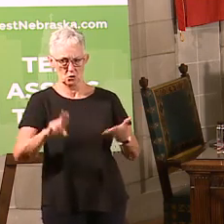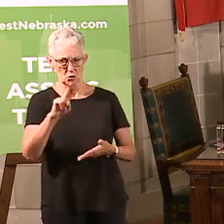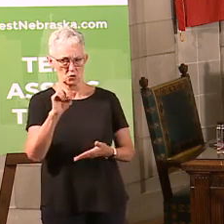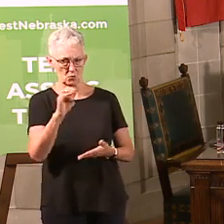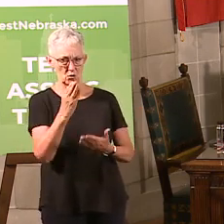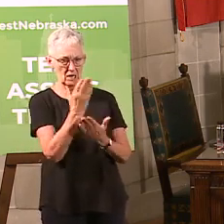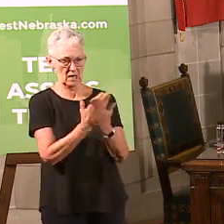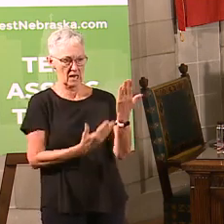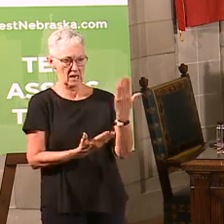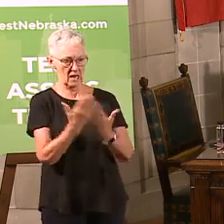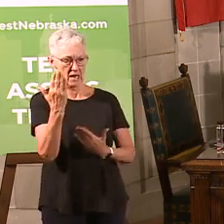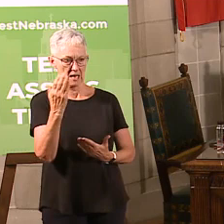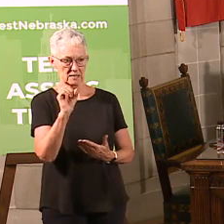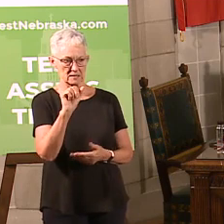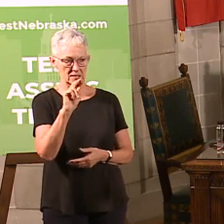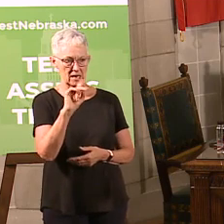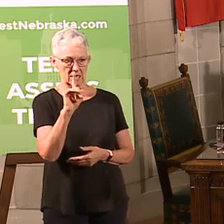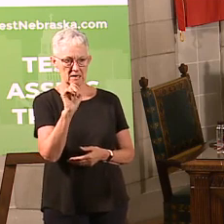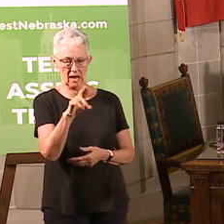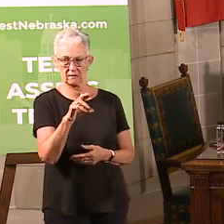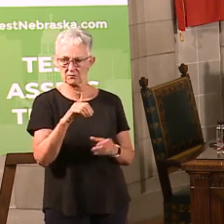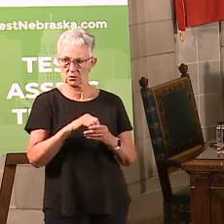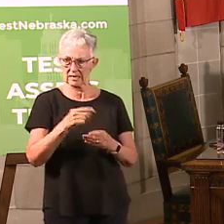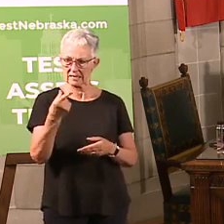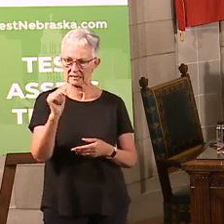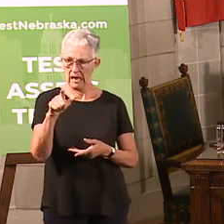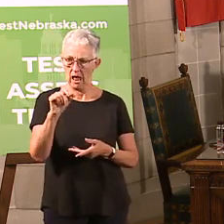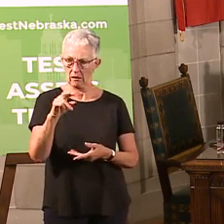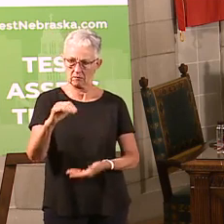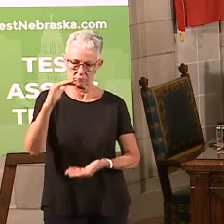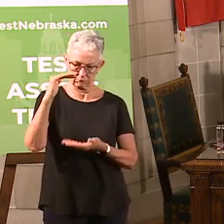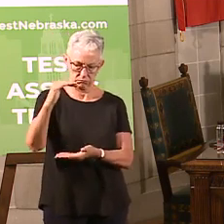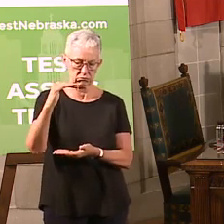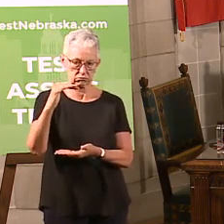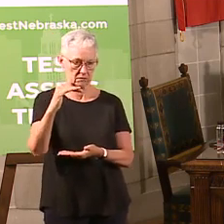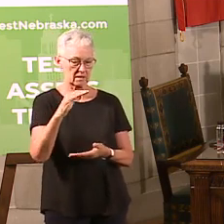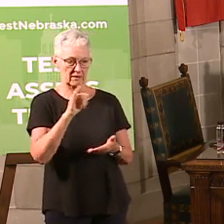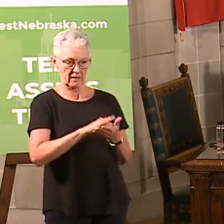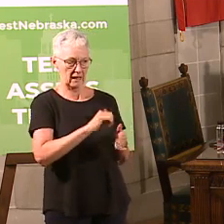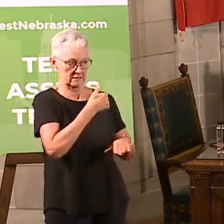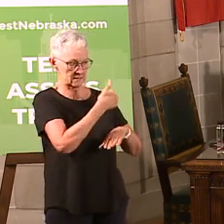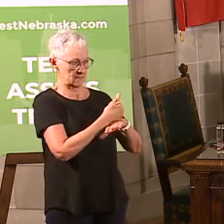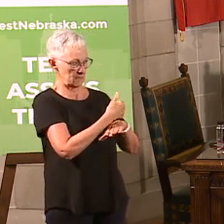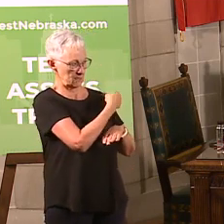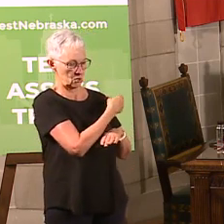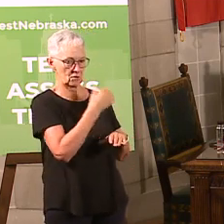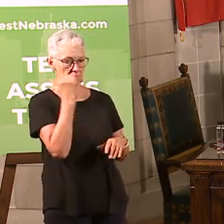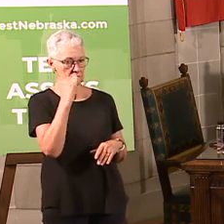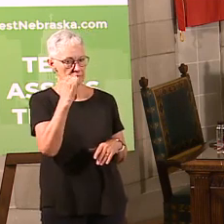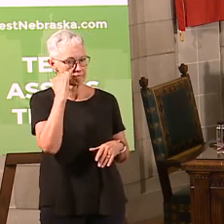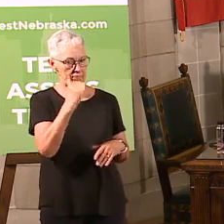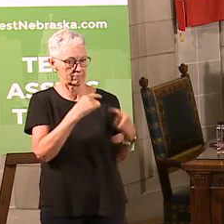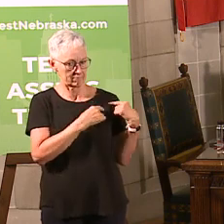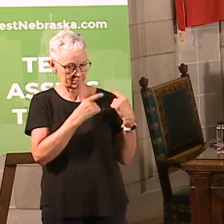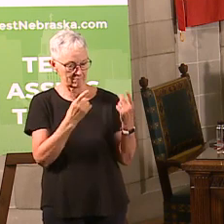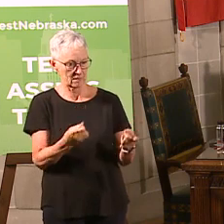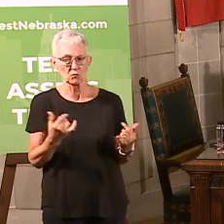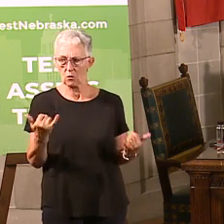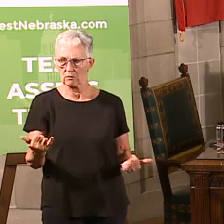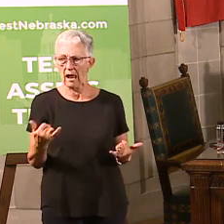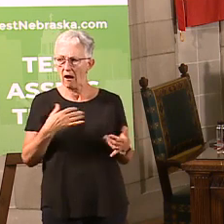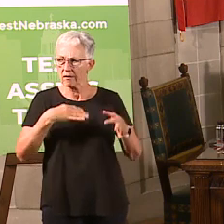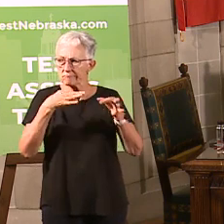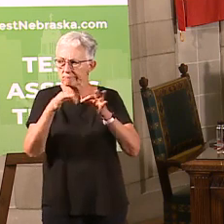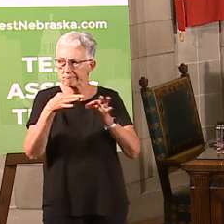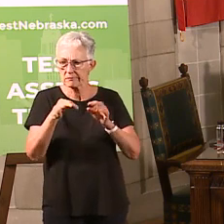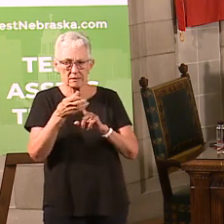the multi-gallon size here. And I know it's been here since the governor's been doing press conferences, and now we have a chance to talk a little bit about it. I want to